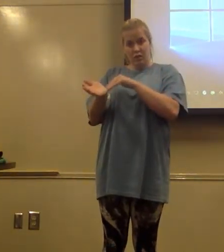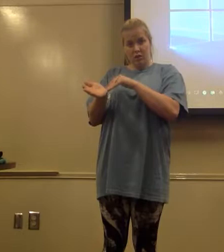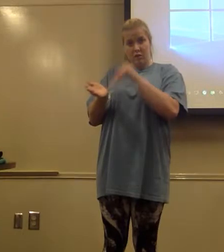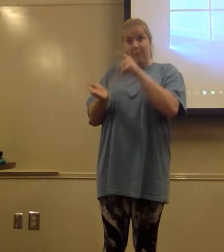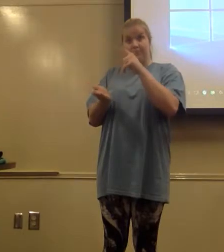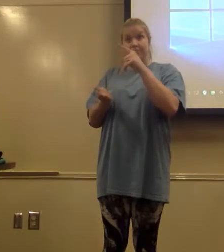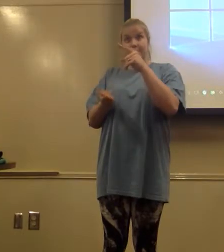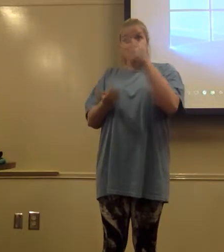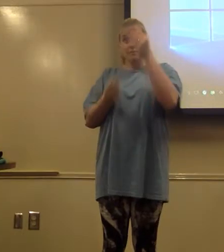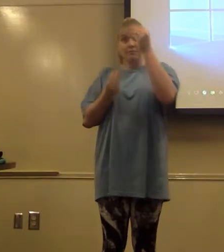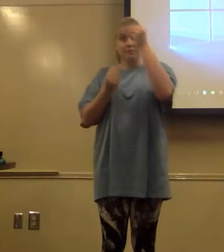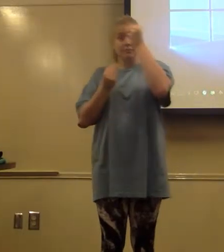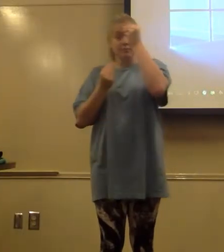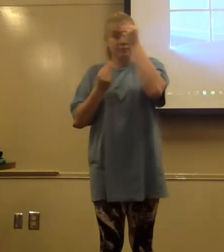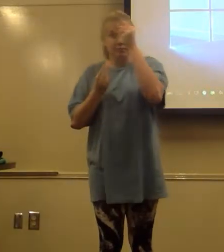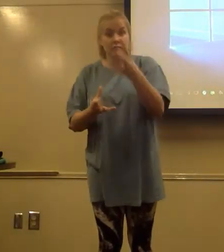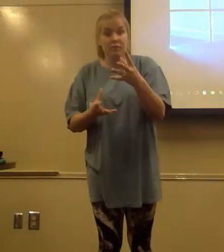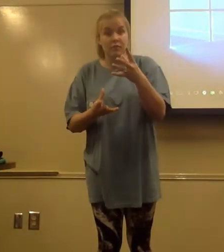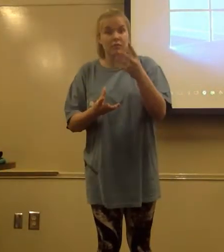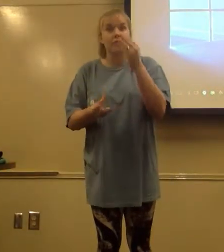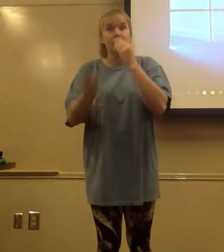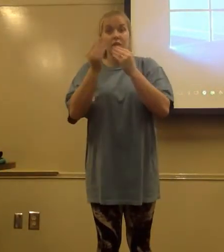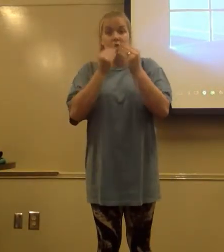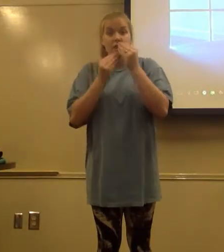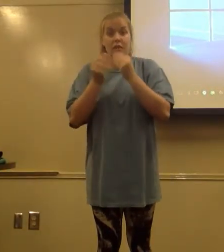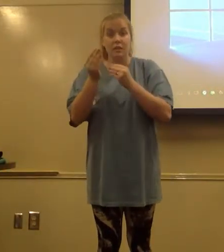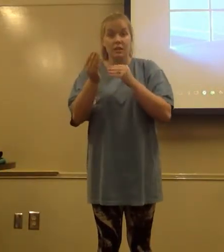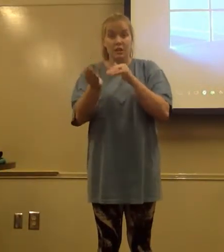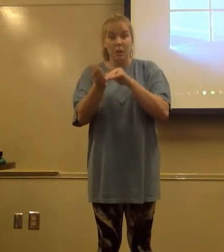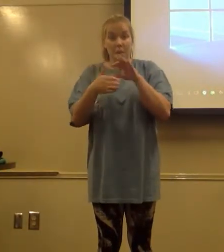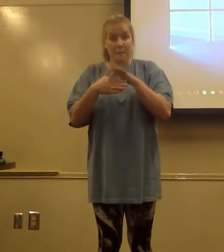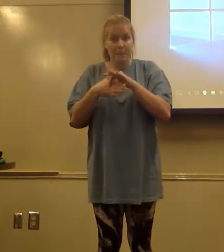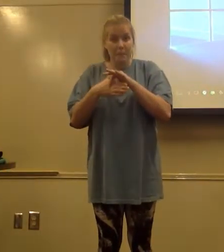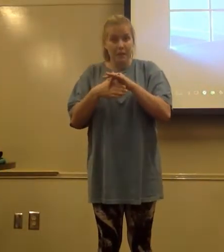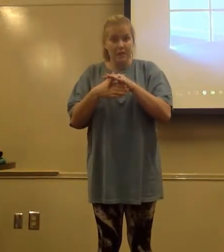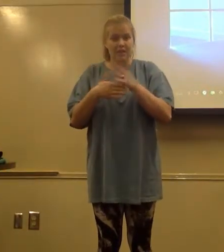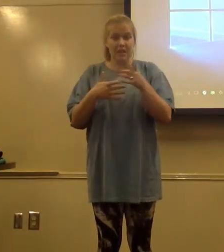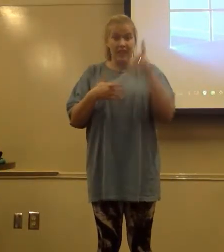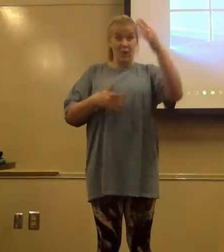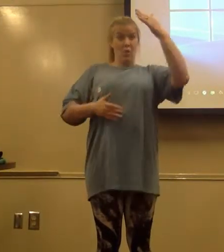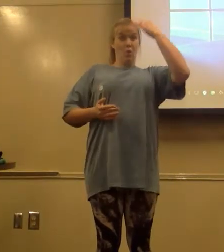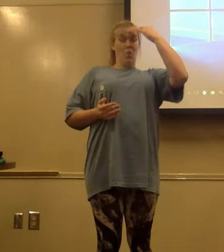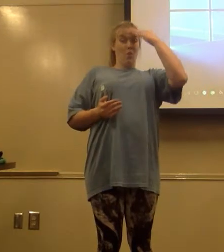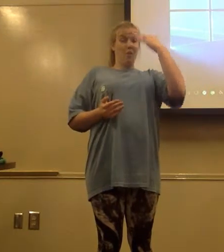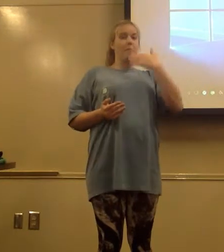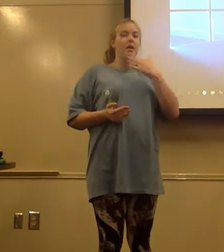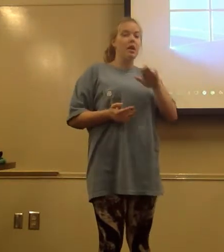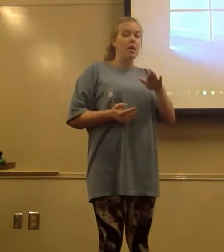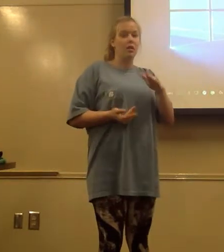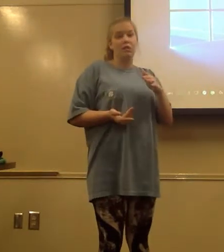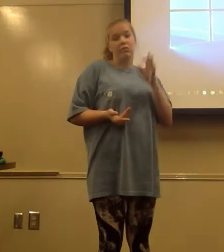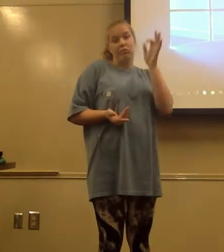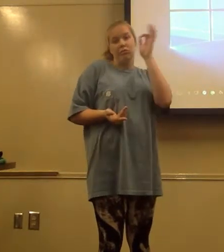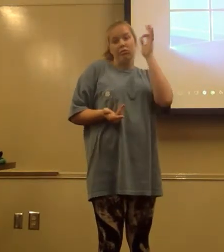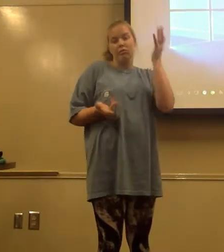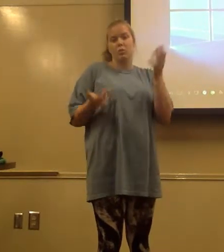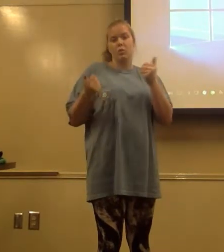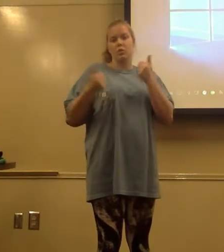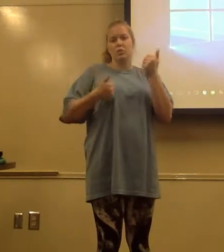low-carb diets, do you think they're actively putting this misinformation out, or are they just misinformed themselves? Is it a lack of integrity? Yeah, so that's a